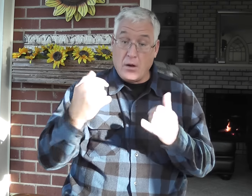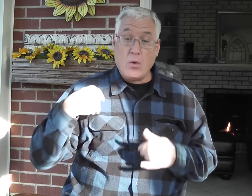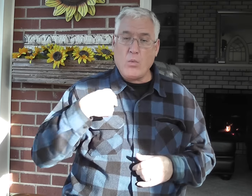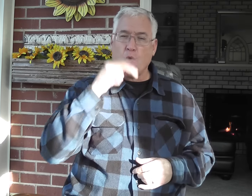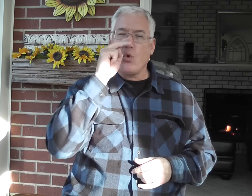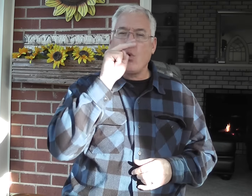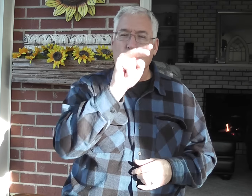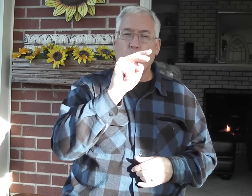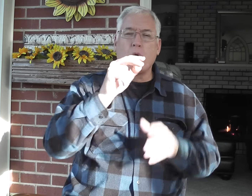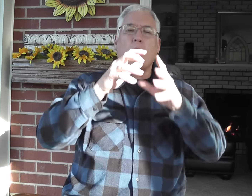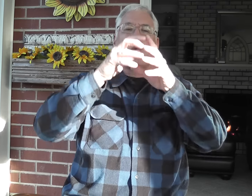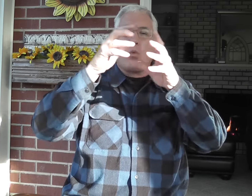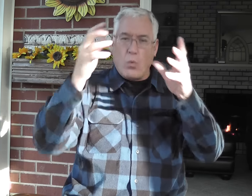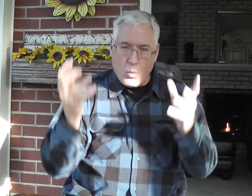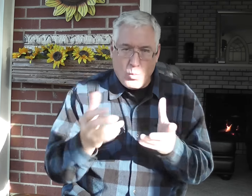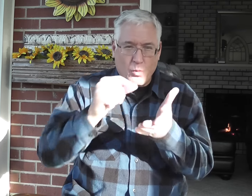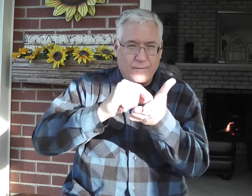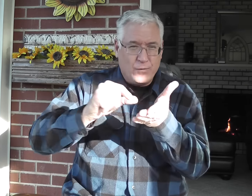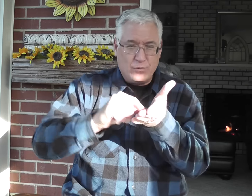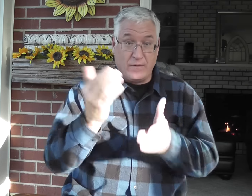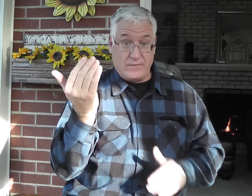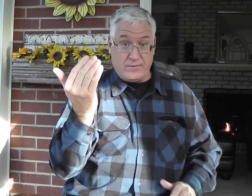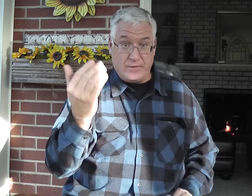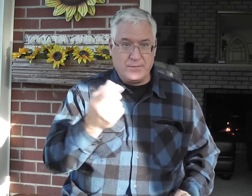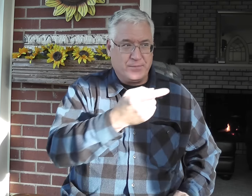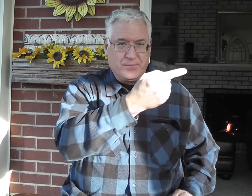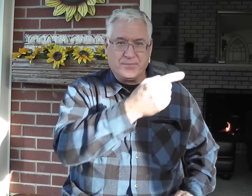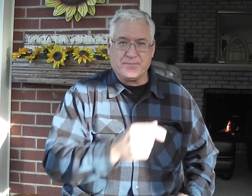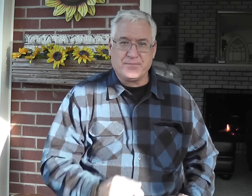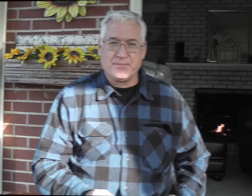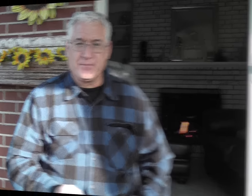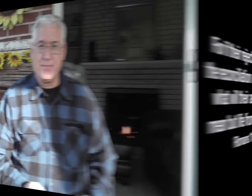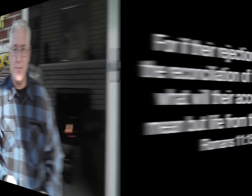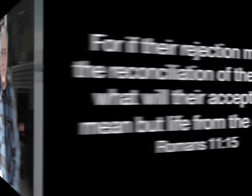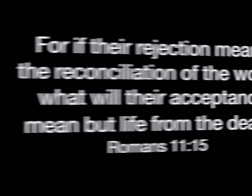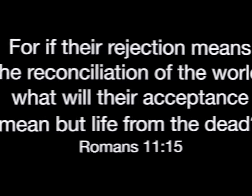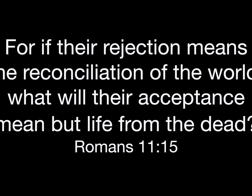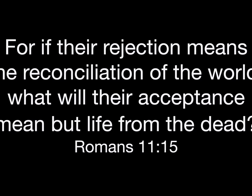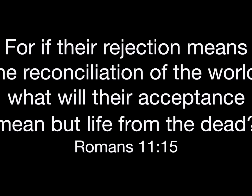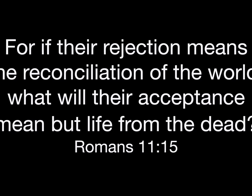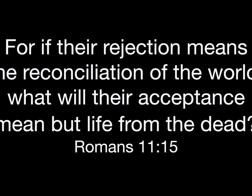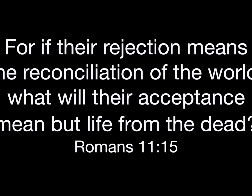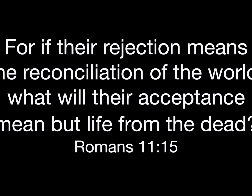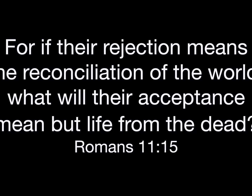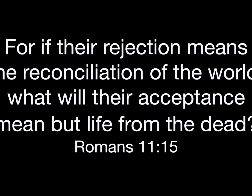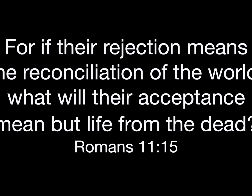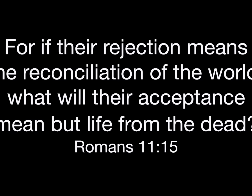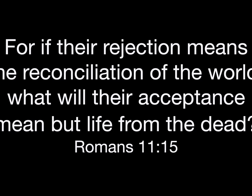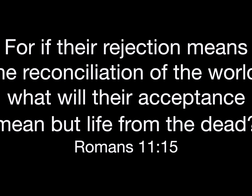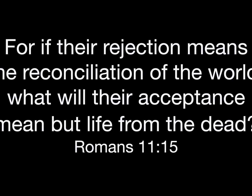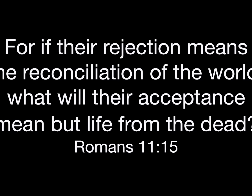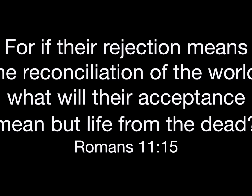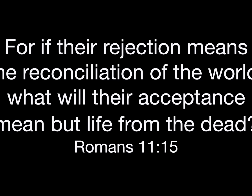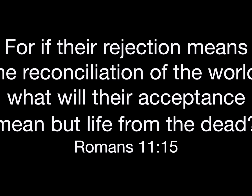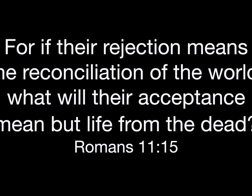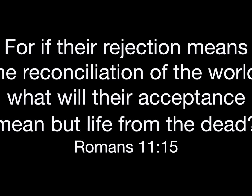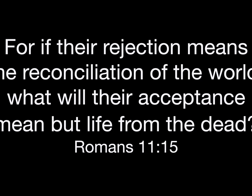Now, let's look at verse 15 in its entirety. For if their rejection means the reconciliation